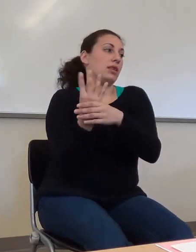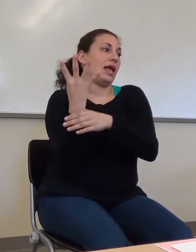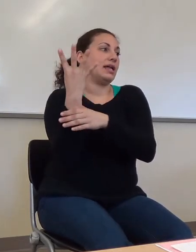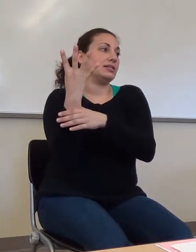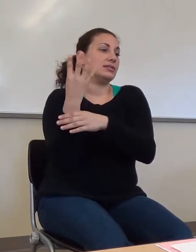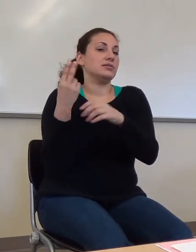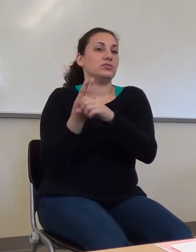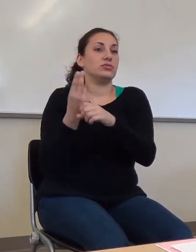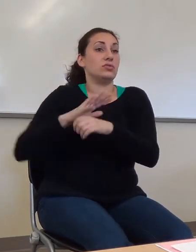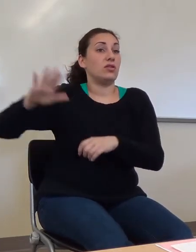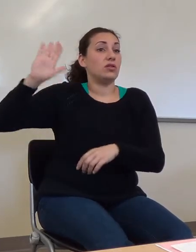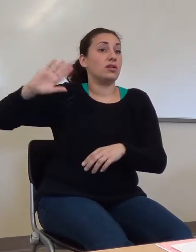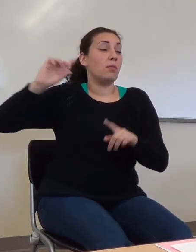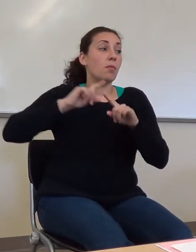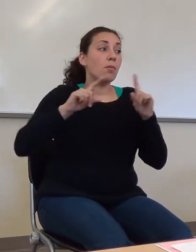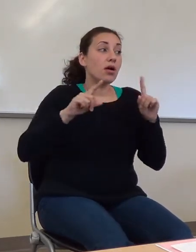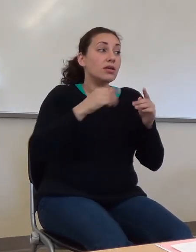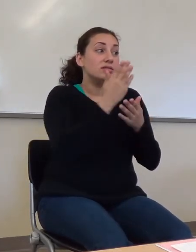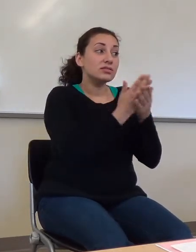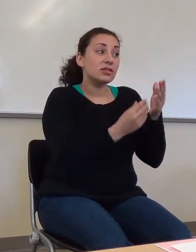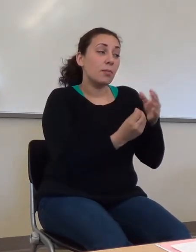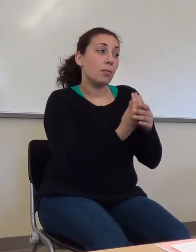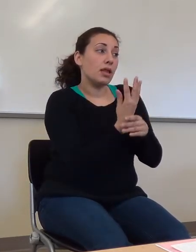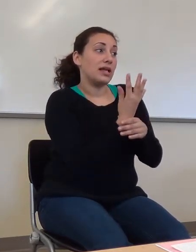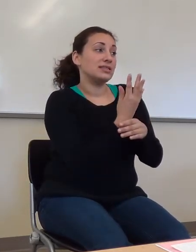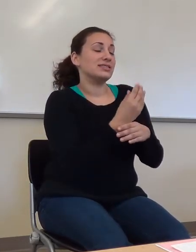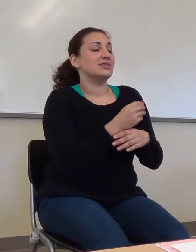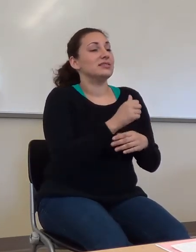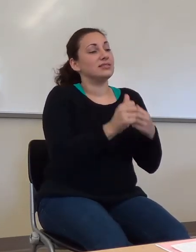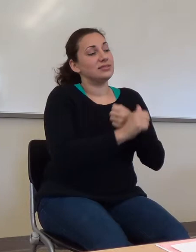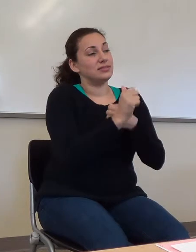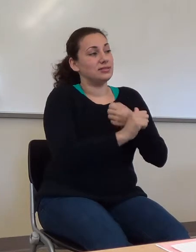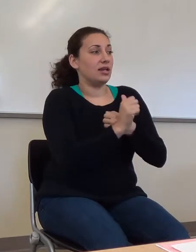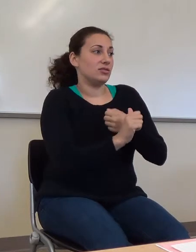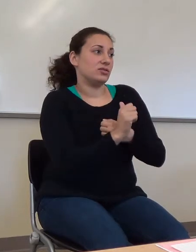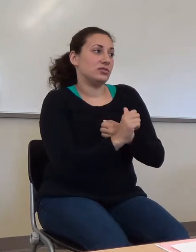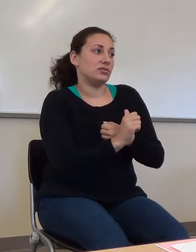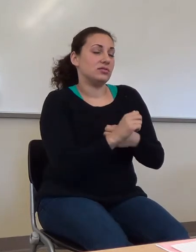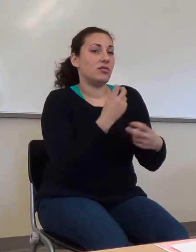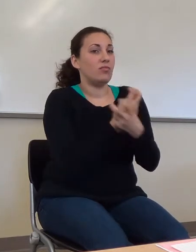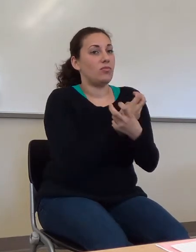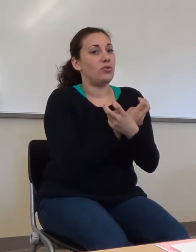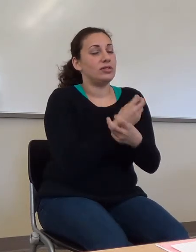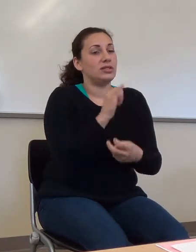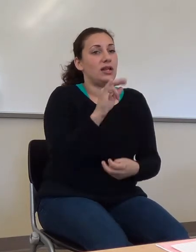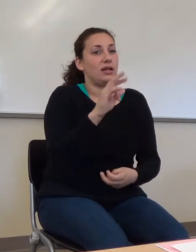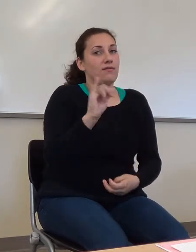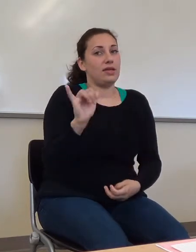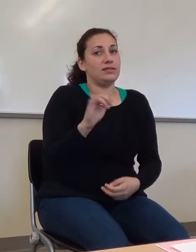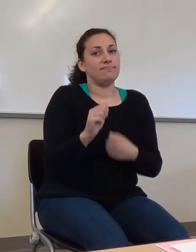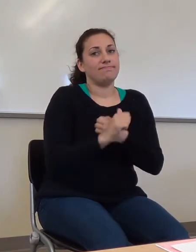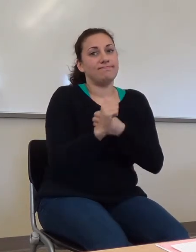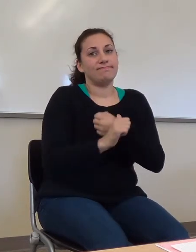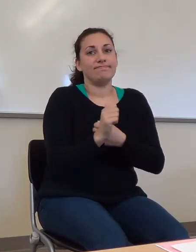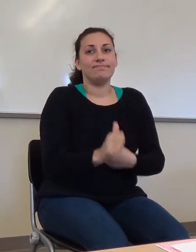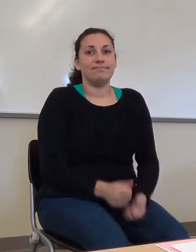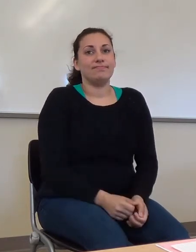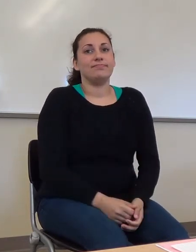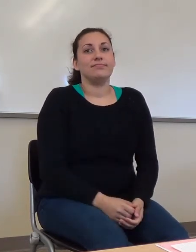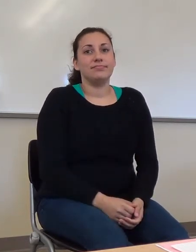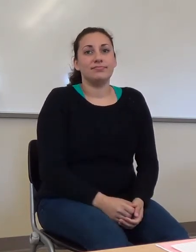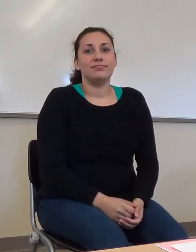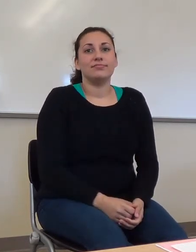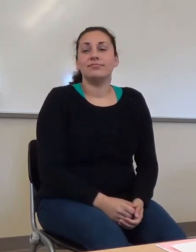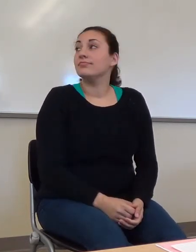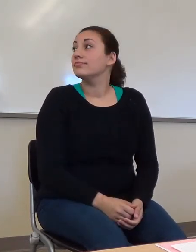but some of them are dangerous, like poison ivy. Okay, yeah, so that's what they mean by old wives. So this says